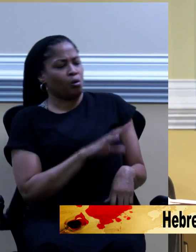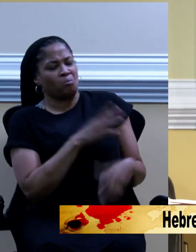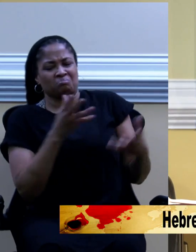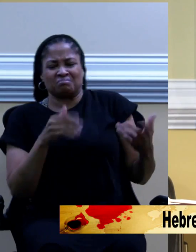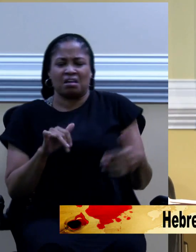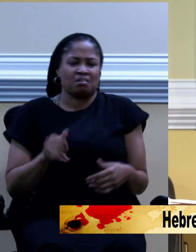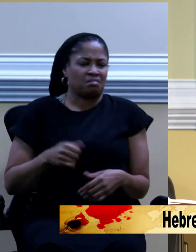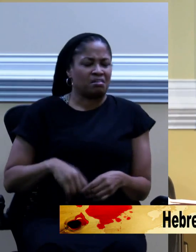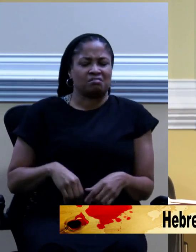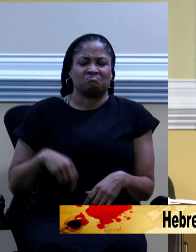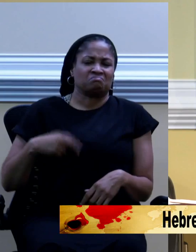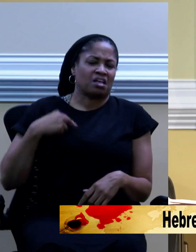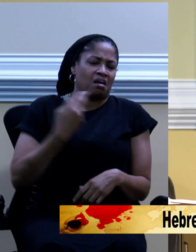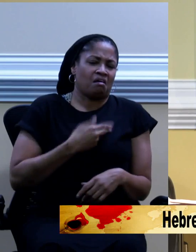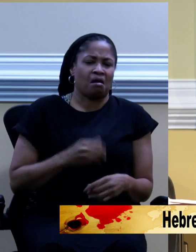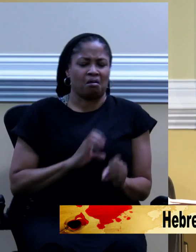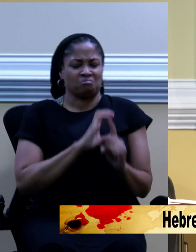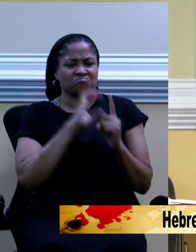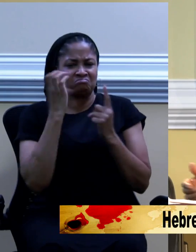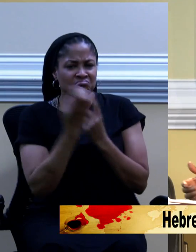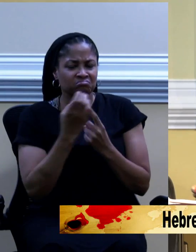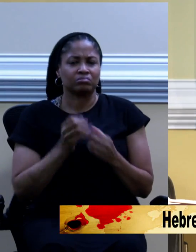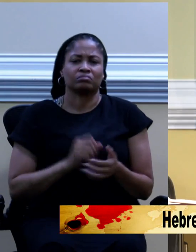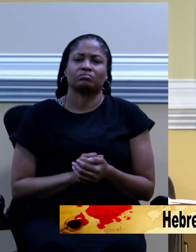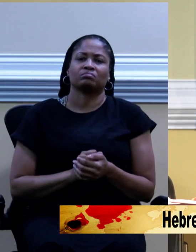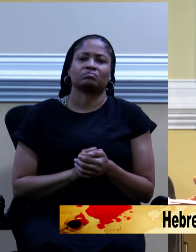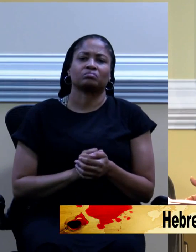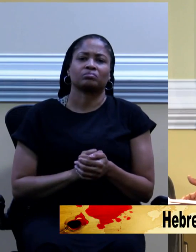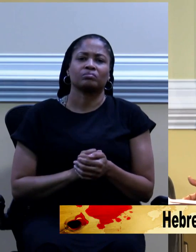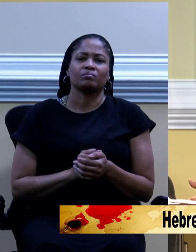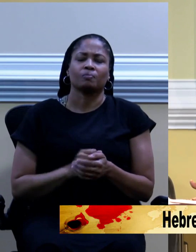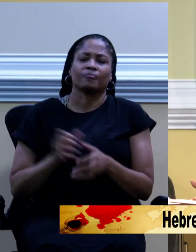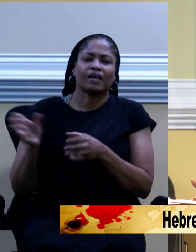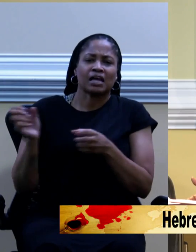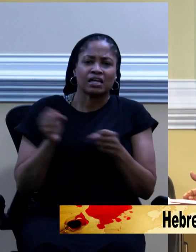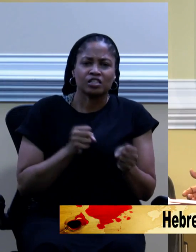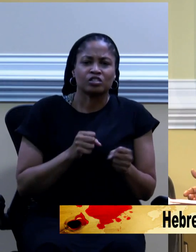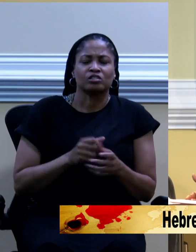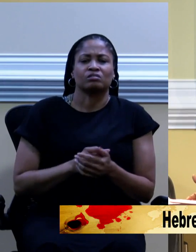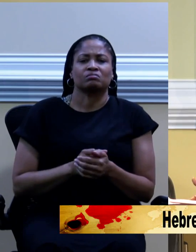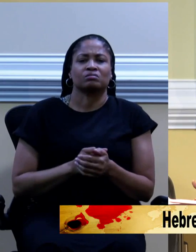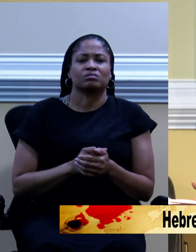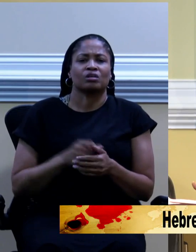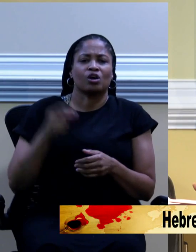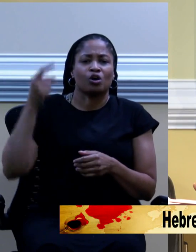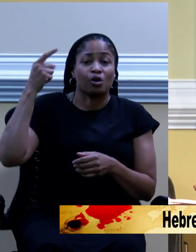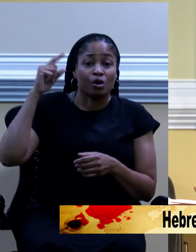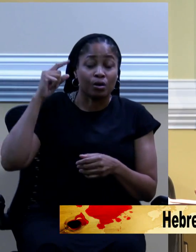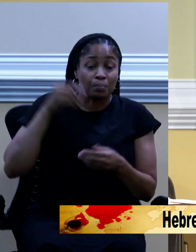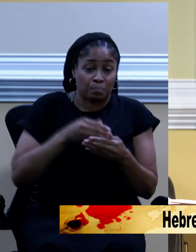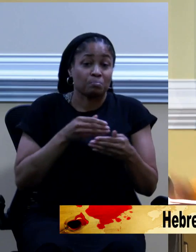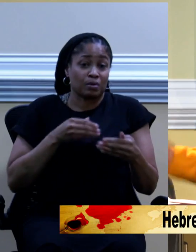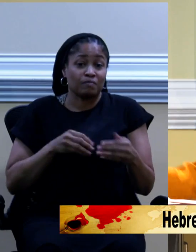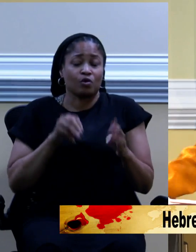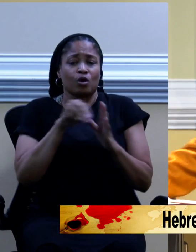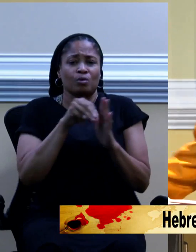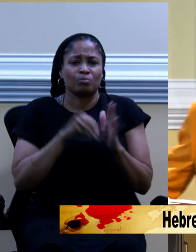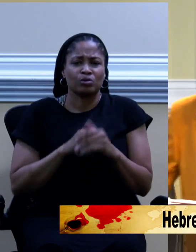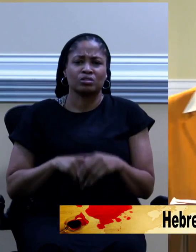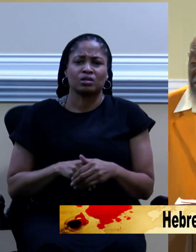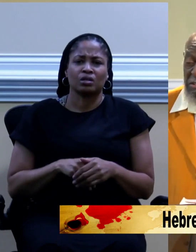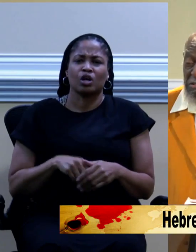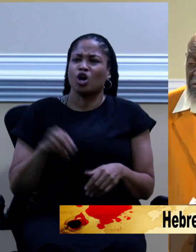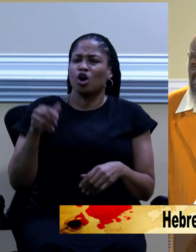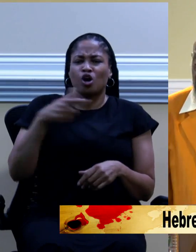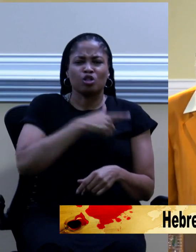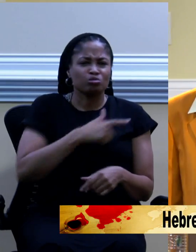was picking up sticks on the Sabbath day and they took him before Moses and Moses took him before the Lord and the Lord said, stone him to